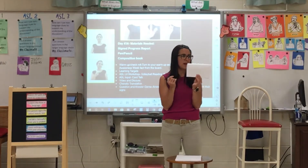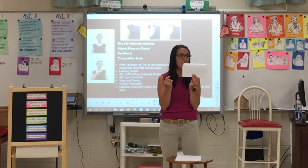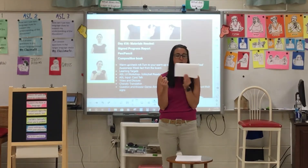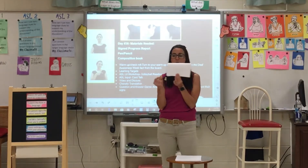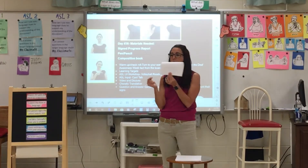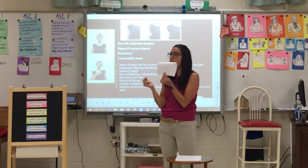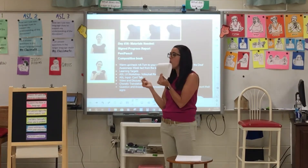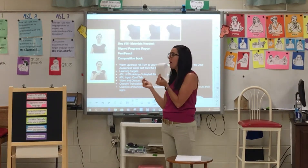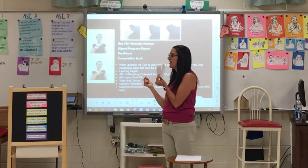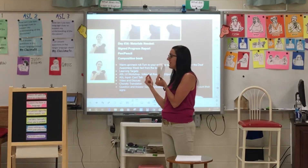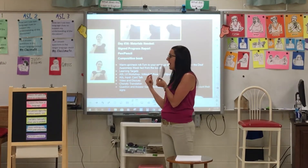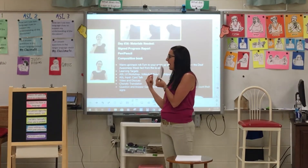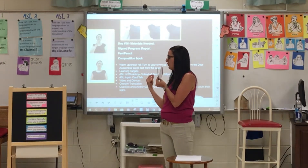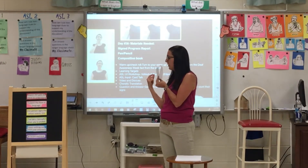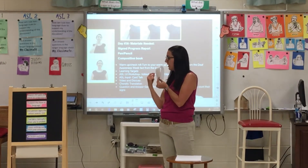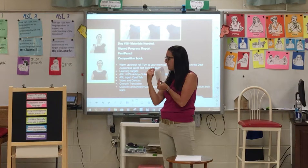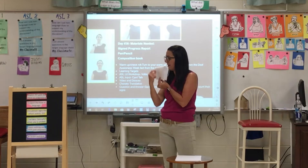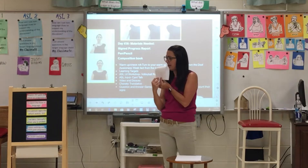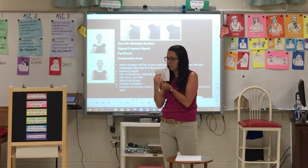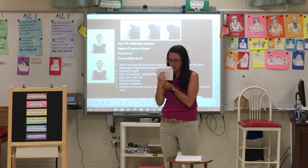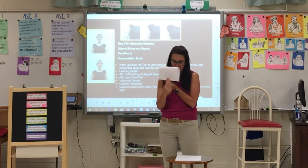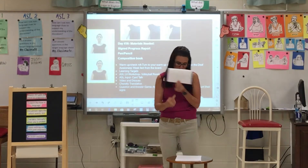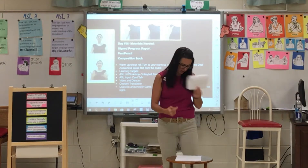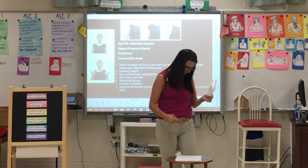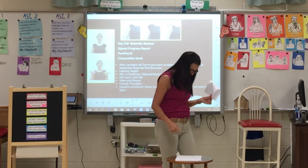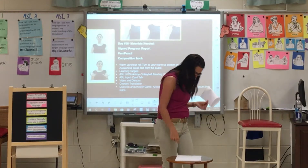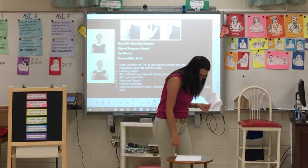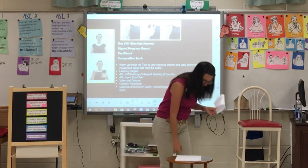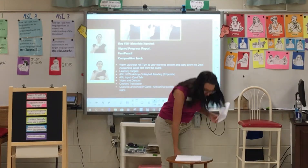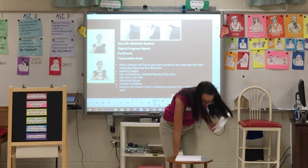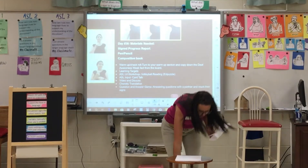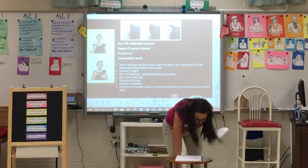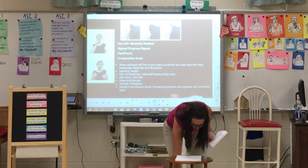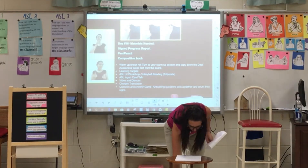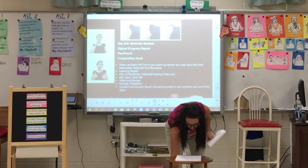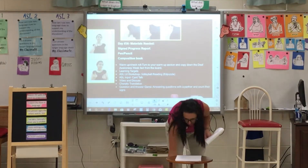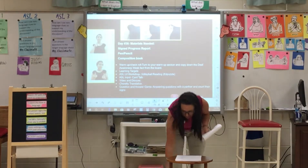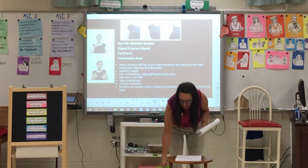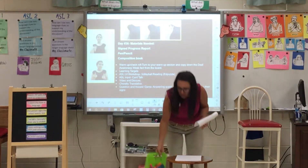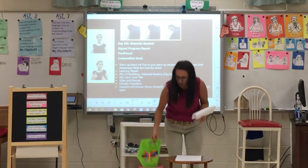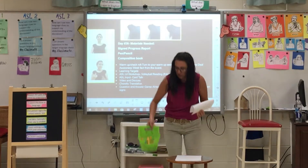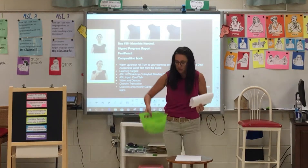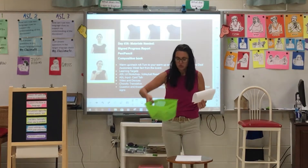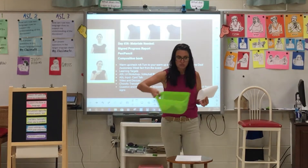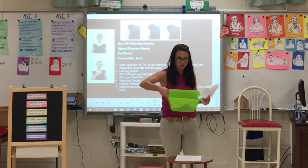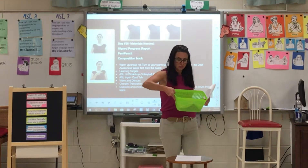hamburger style. On one side, really big with a marker.